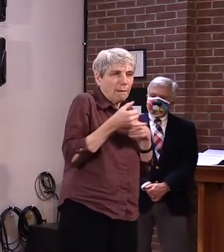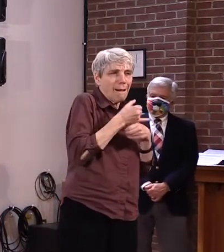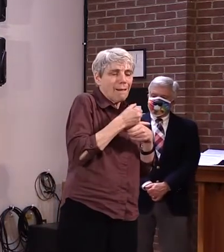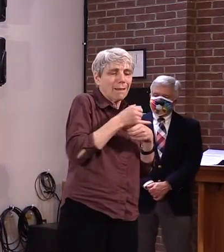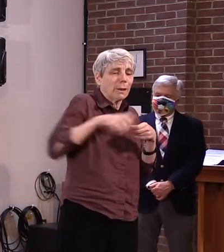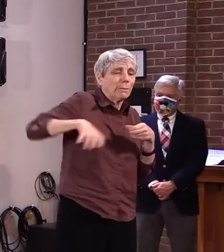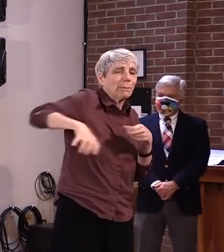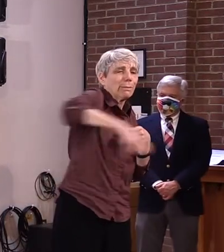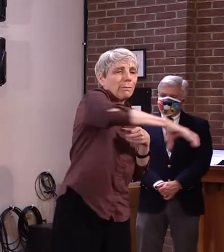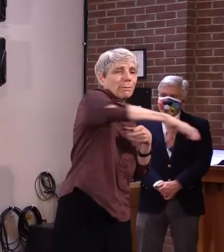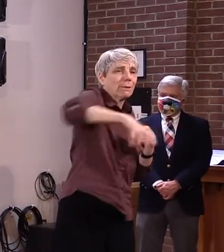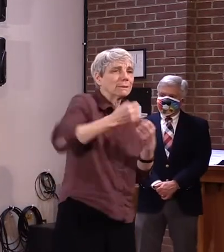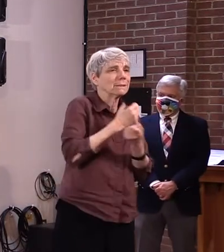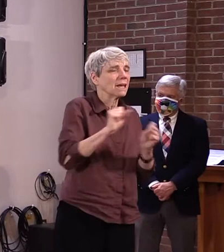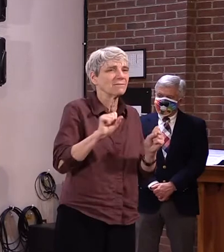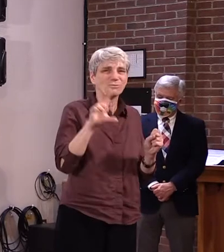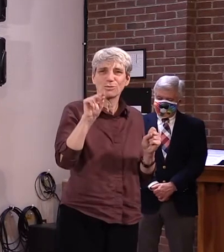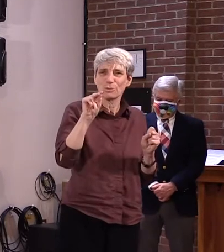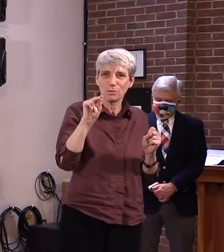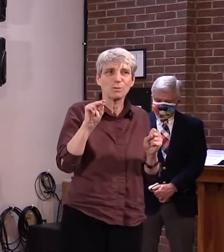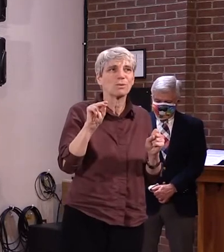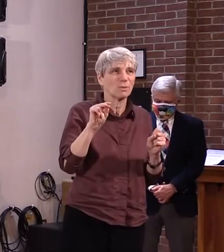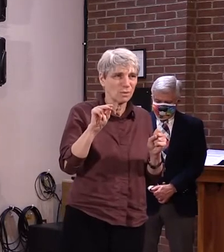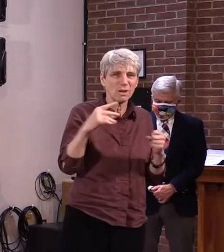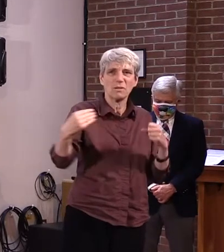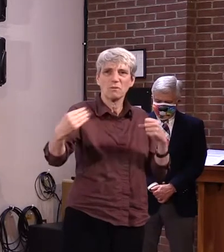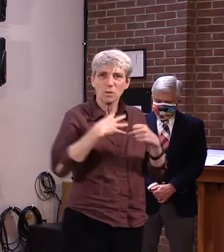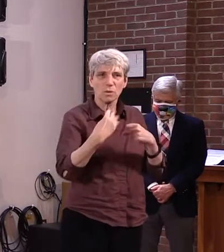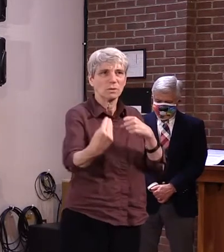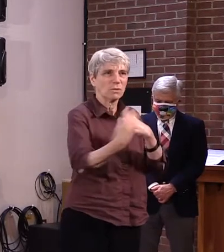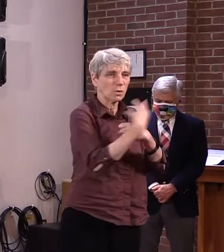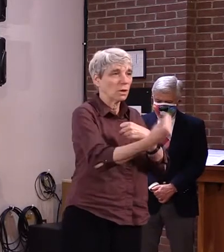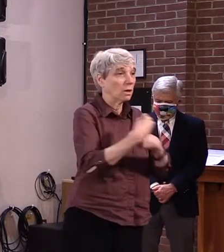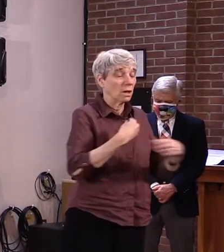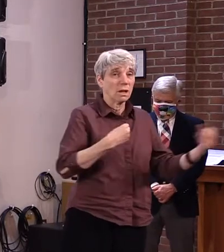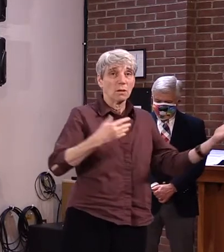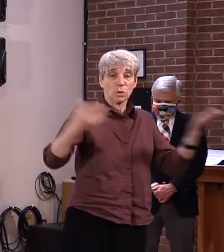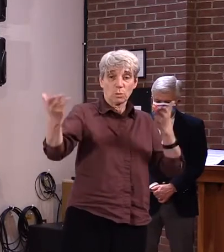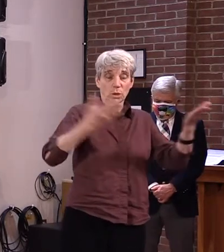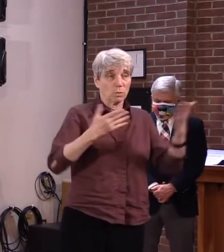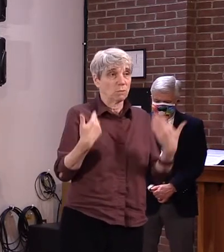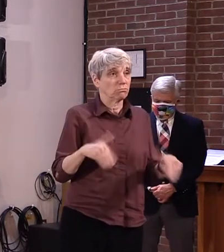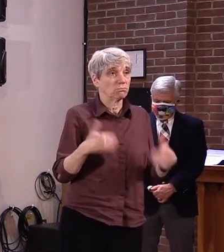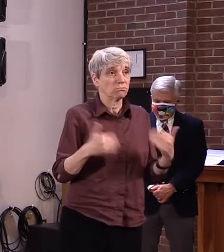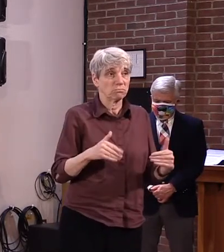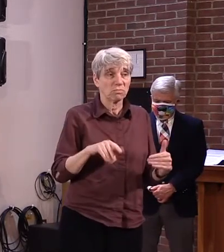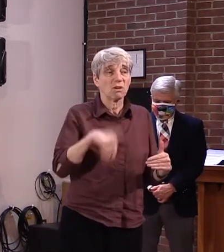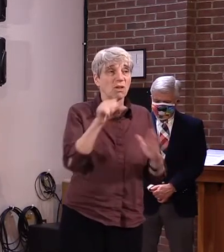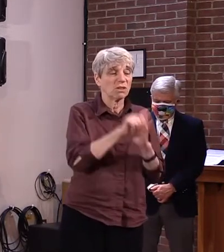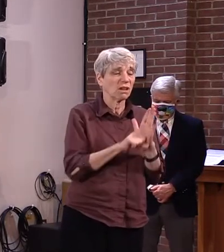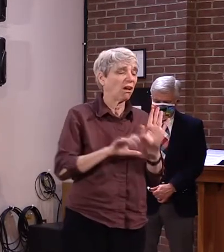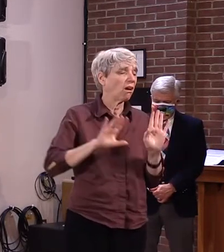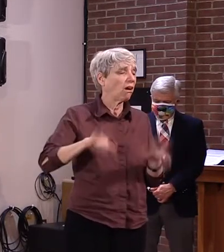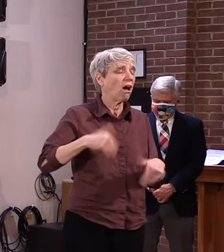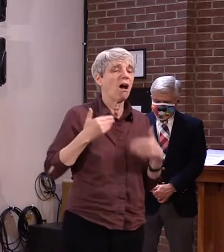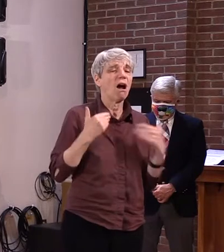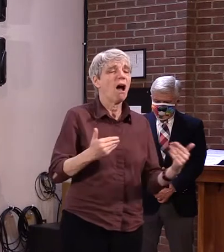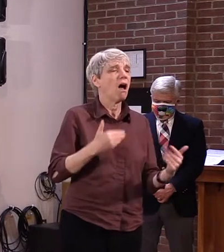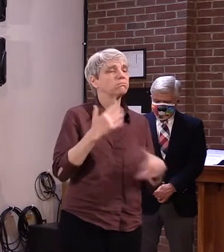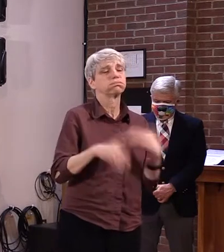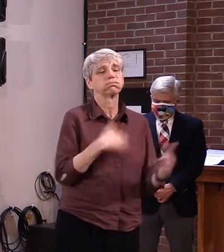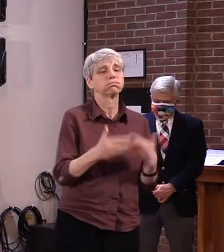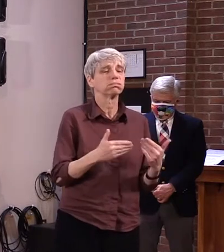island. And we've seen what's happened to other states who have let their guard down, I believe. I mean, you look at